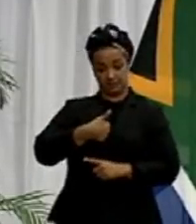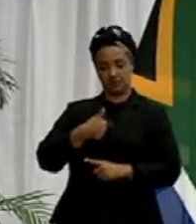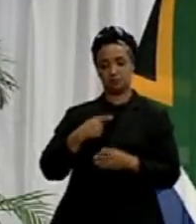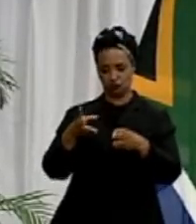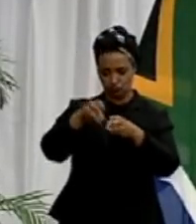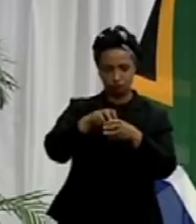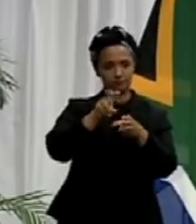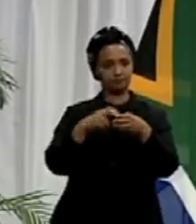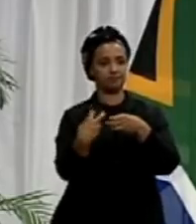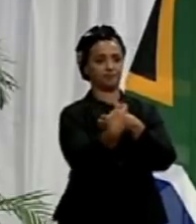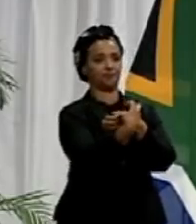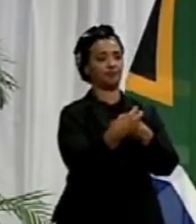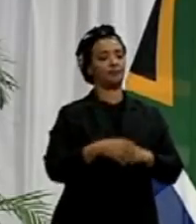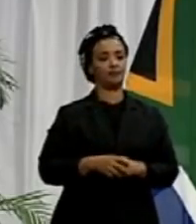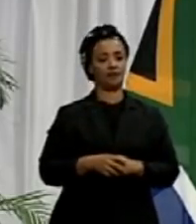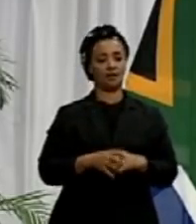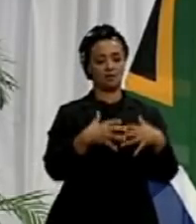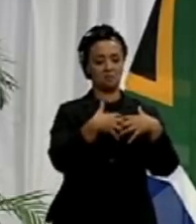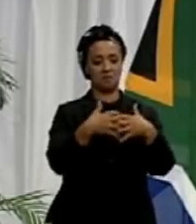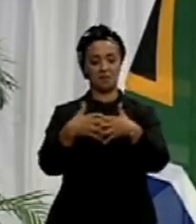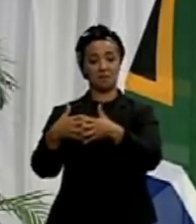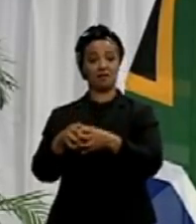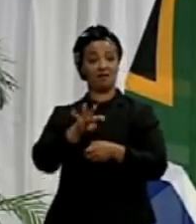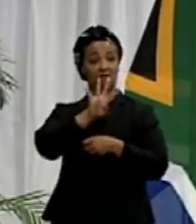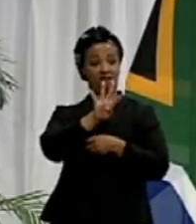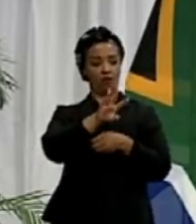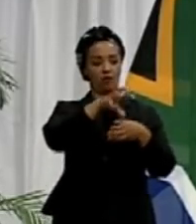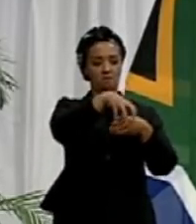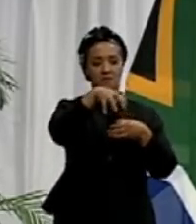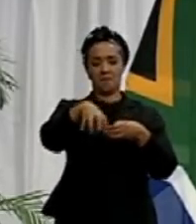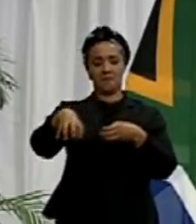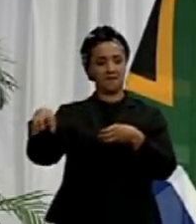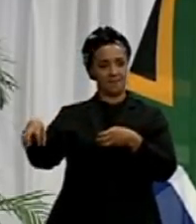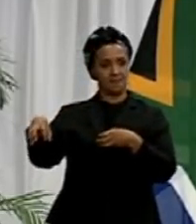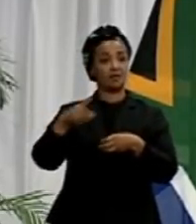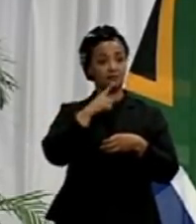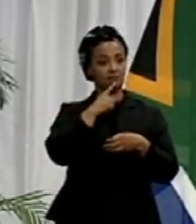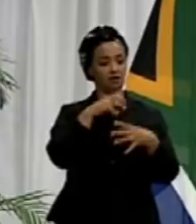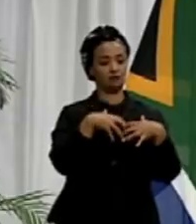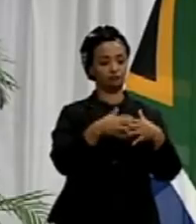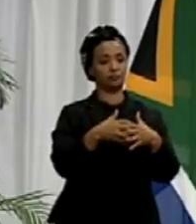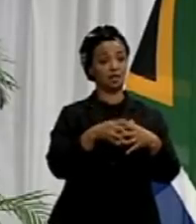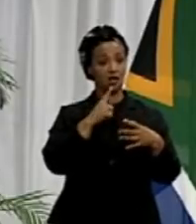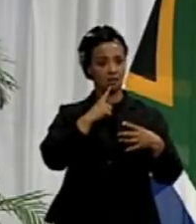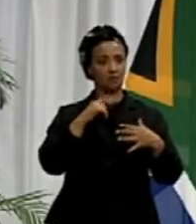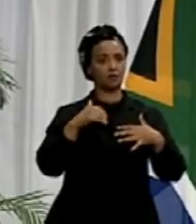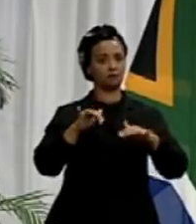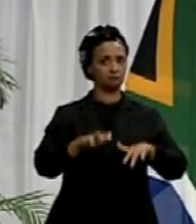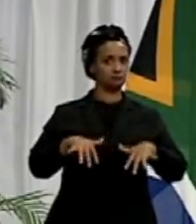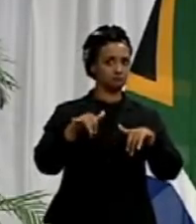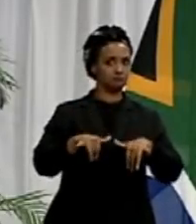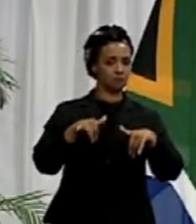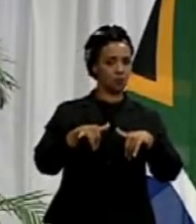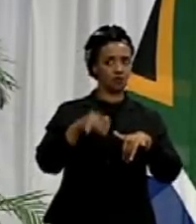establish 4 agricultural cooperatives in Winterfeld, which are anxiously awaiting